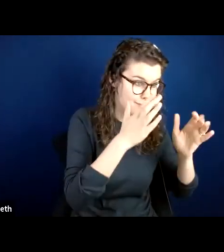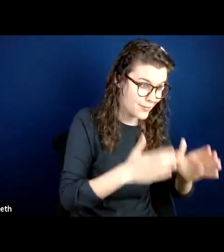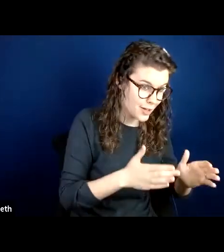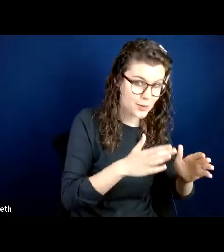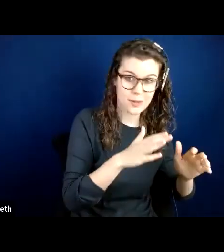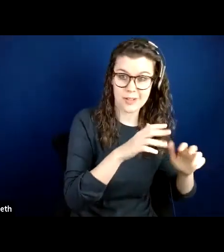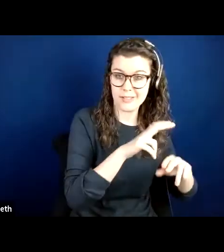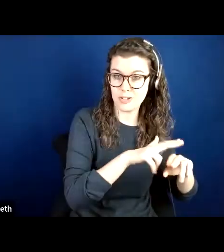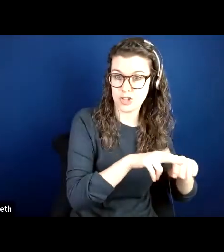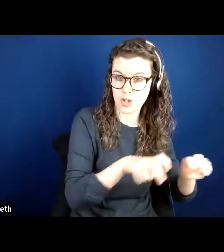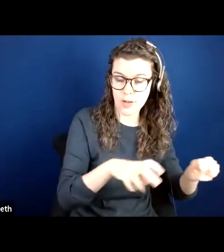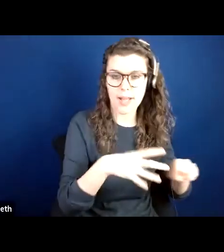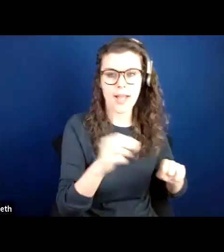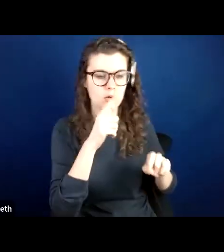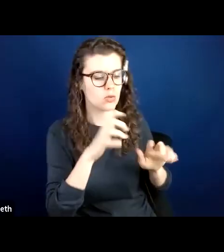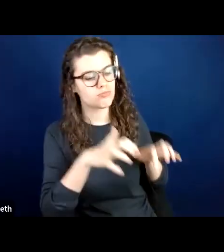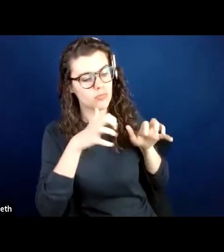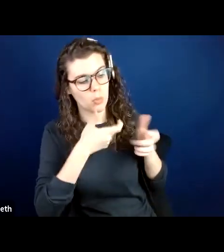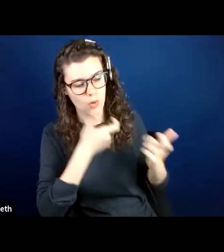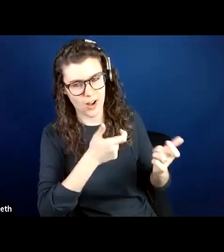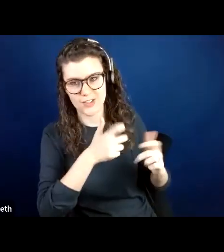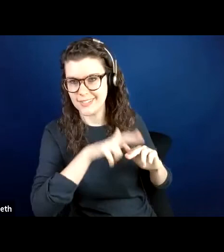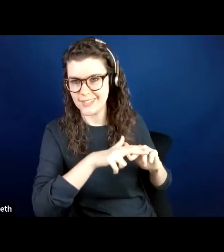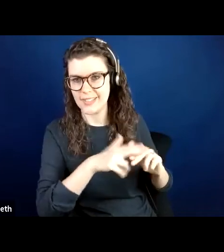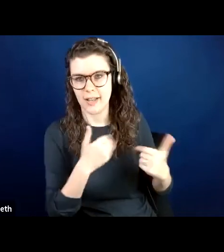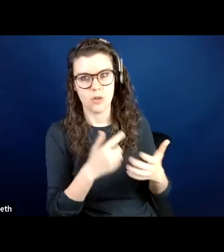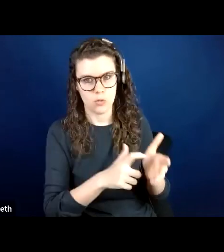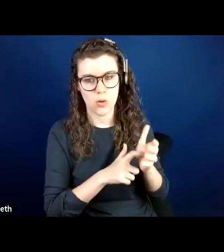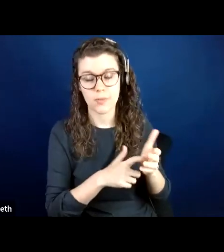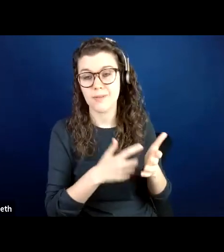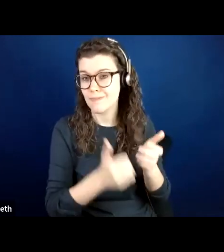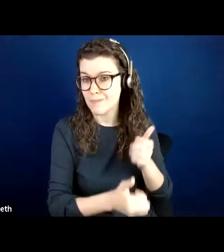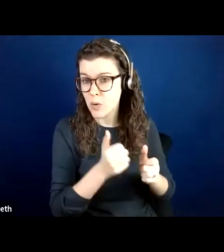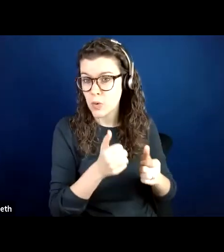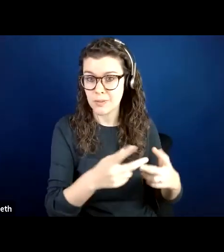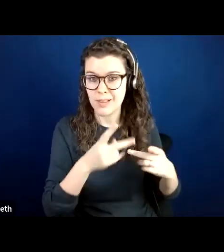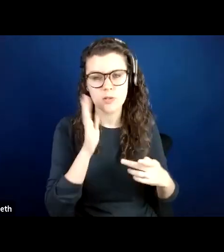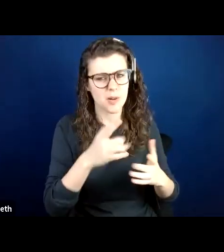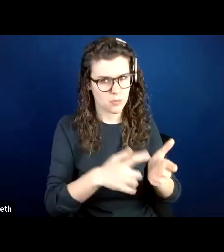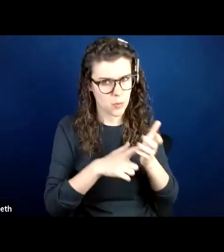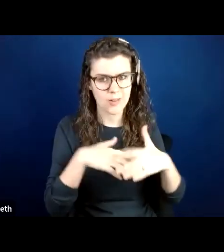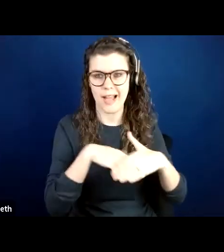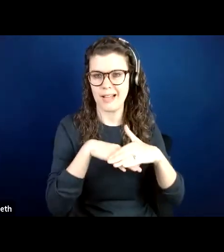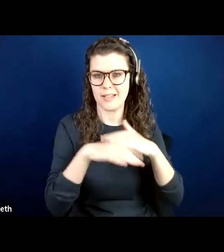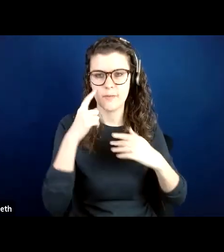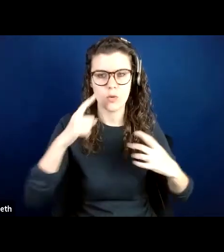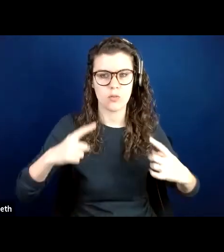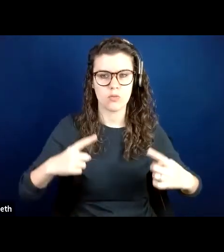and they're going to have requirements for wheelchair spaces at both player and spectator seating as well.